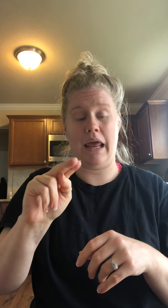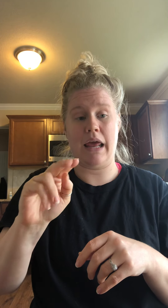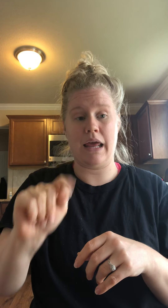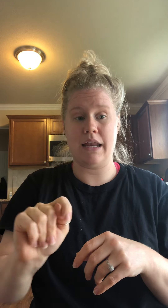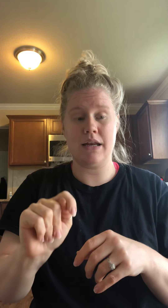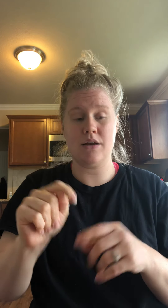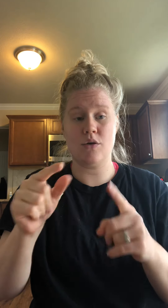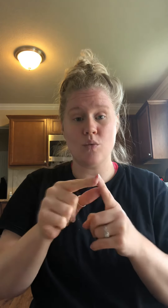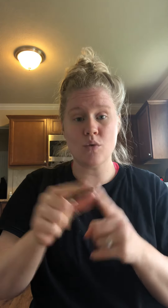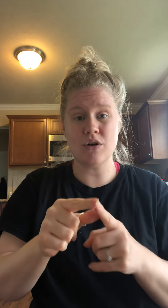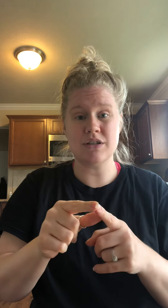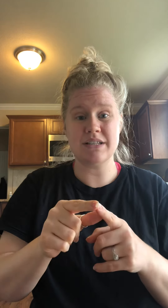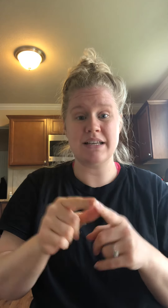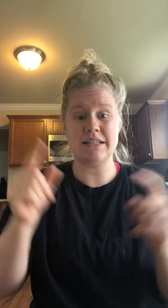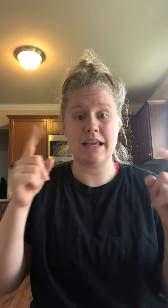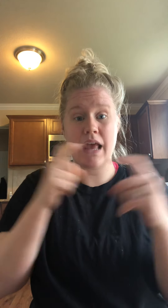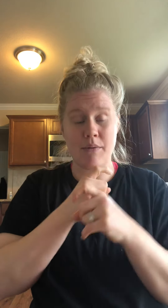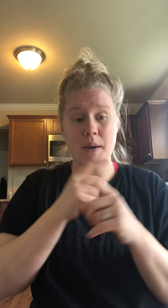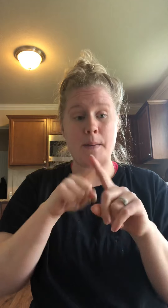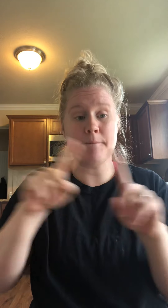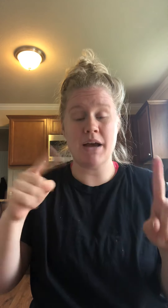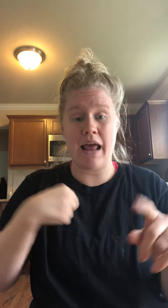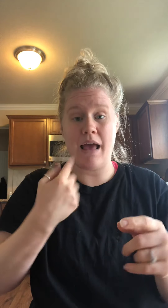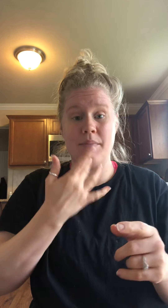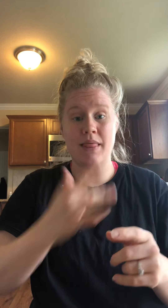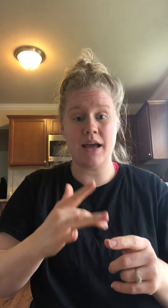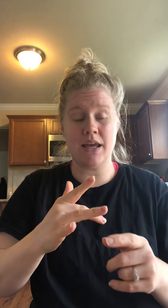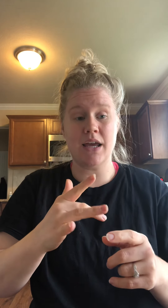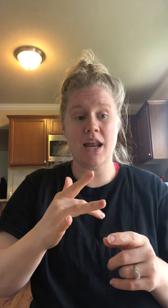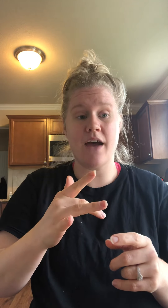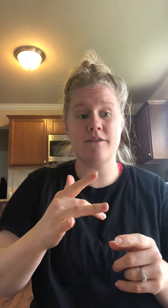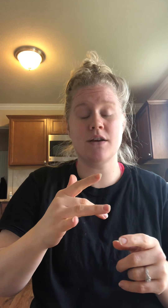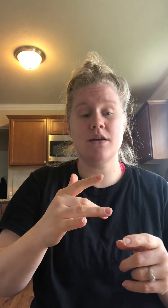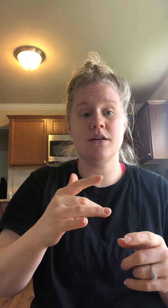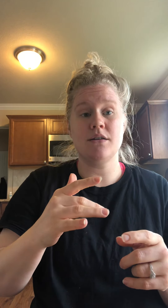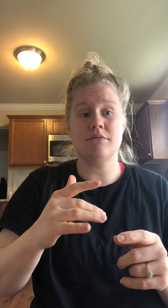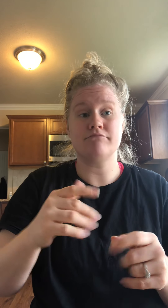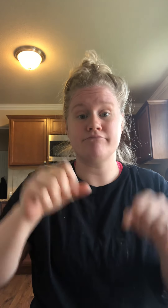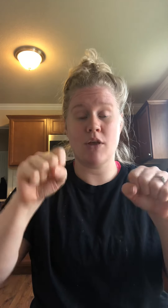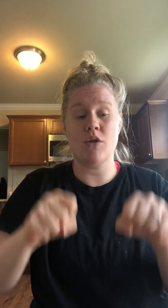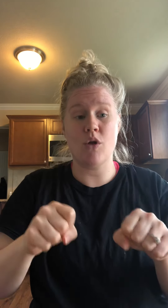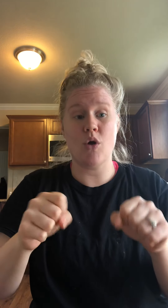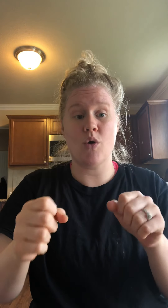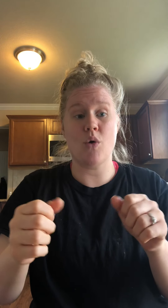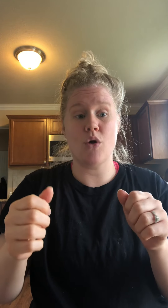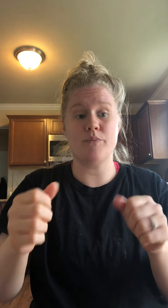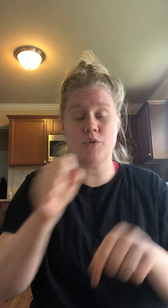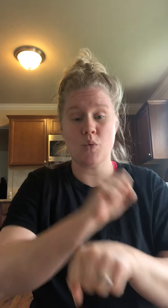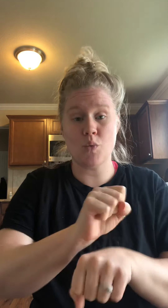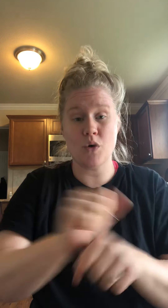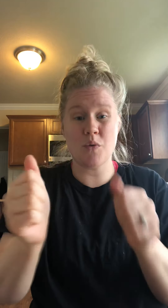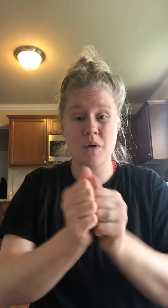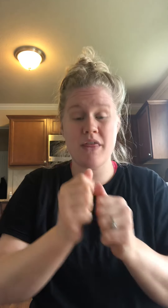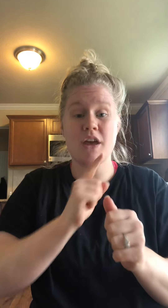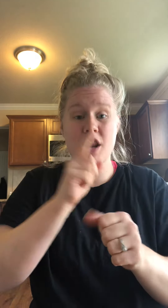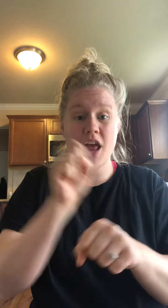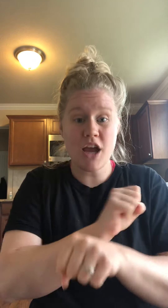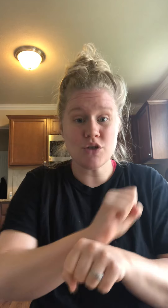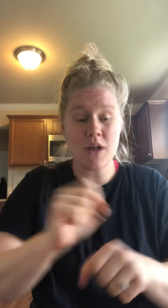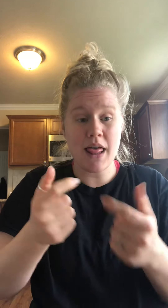lucky enough to be able to work with an actual linguist. Hello, Jake. Hey, grammarian. Jake, is